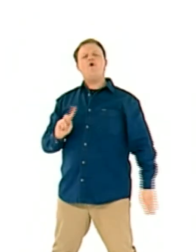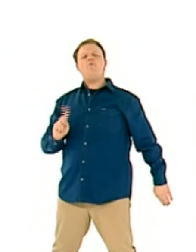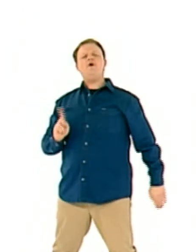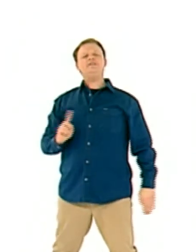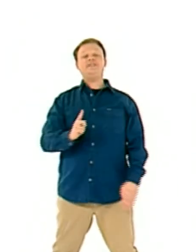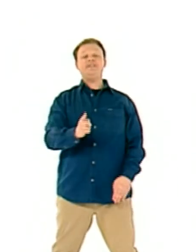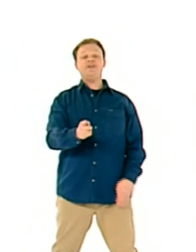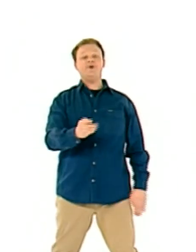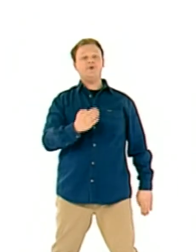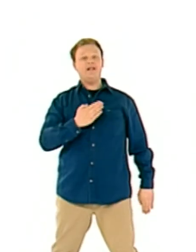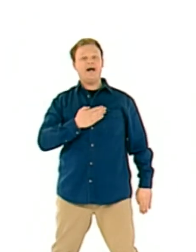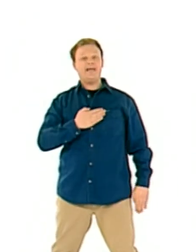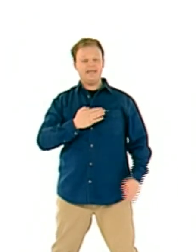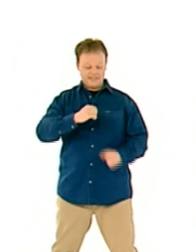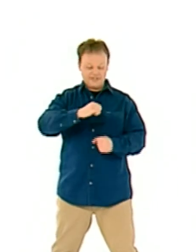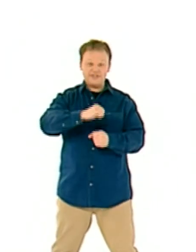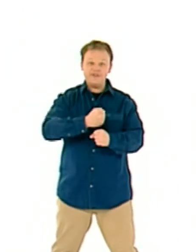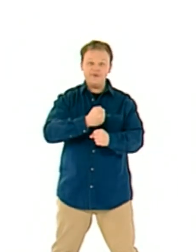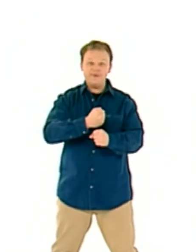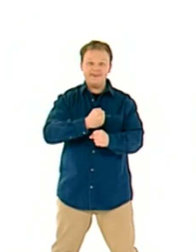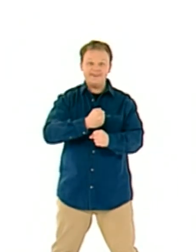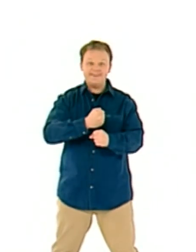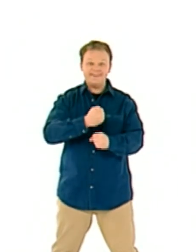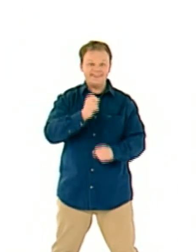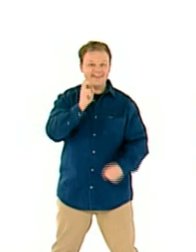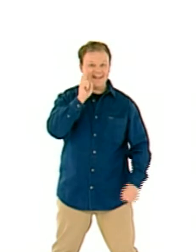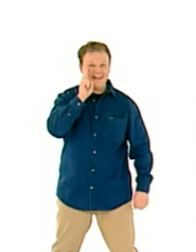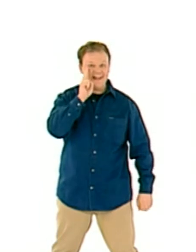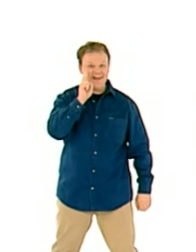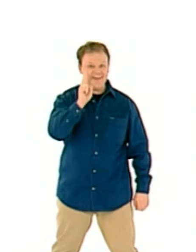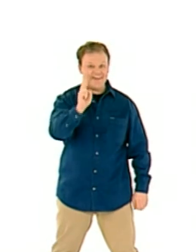What do you like to do? Look.